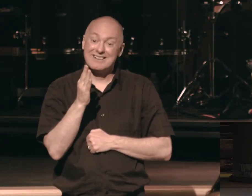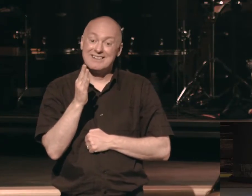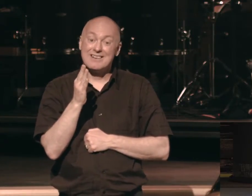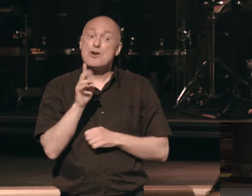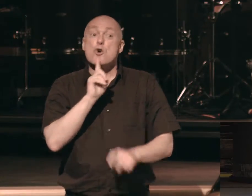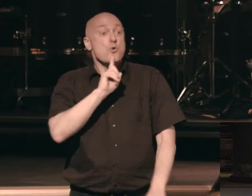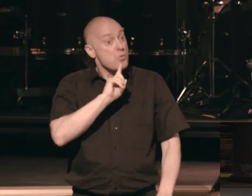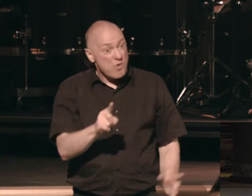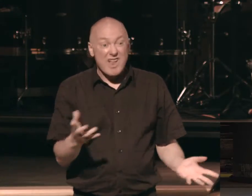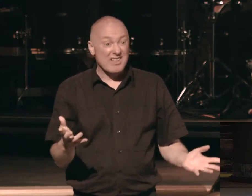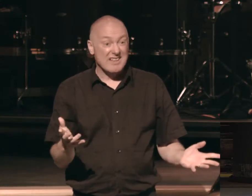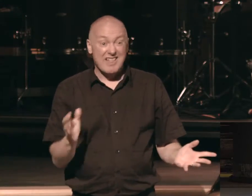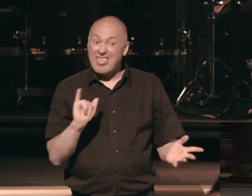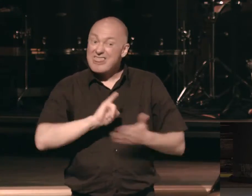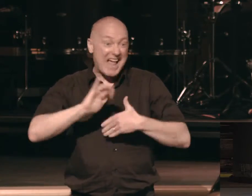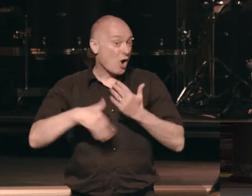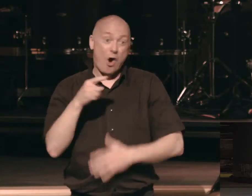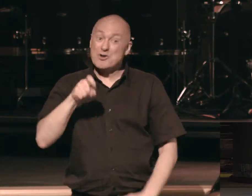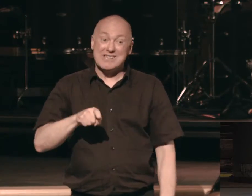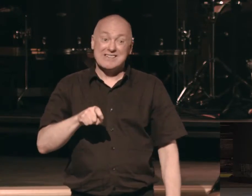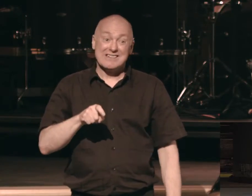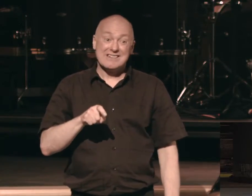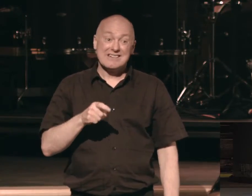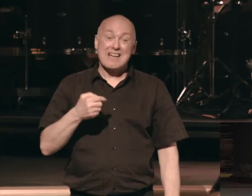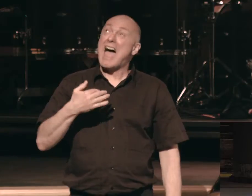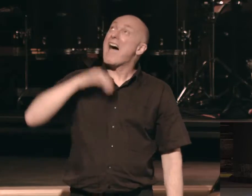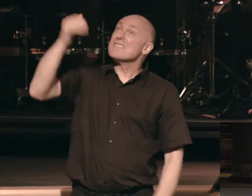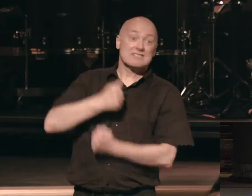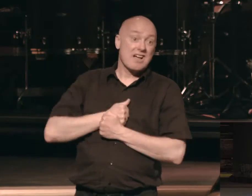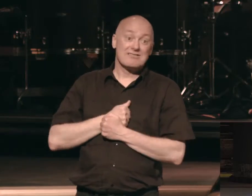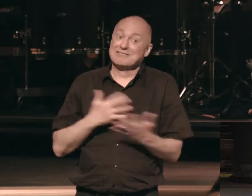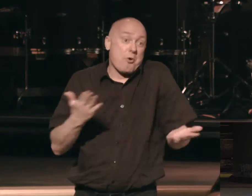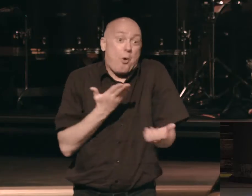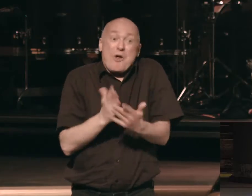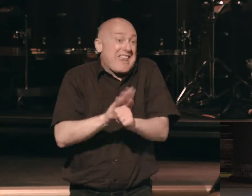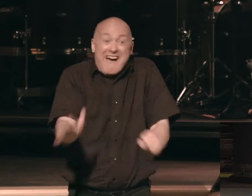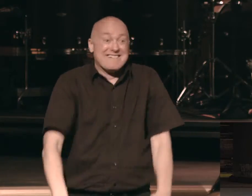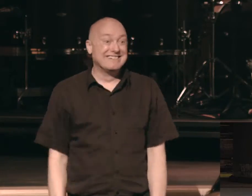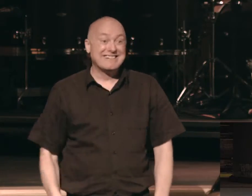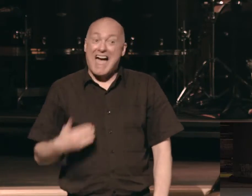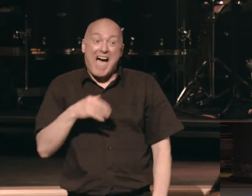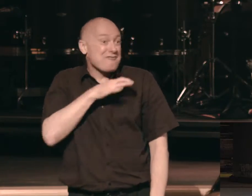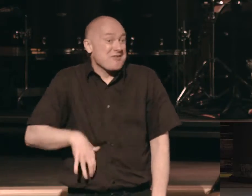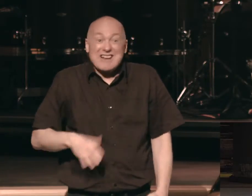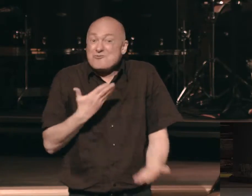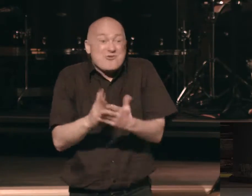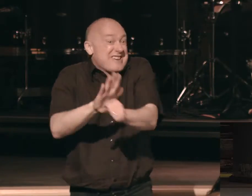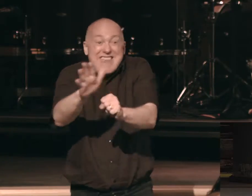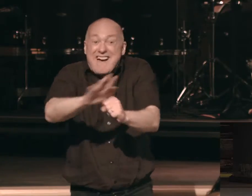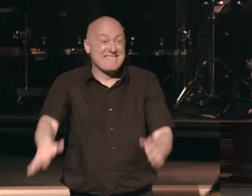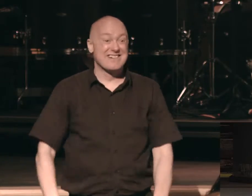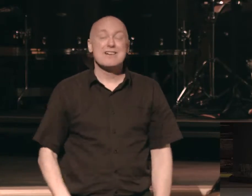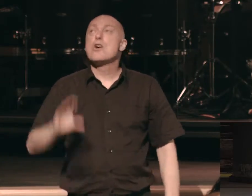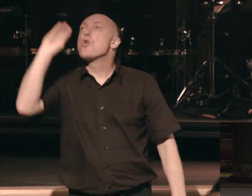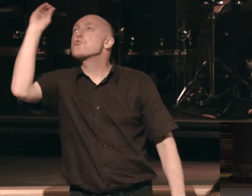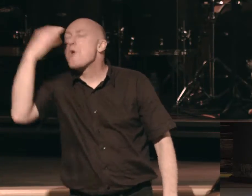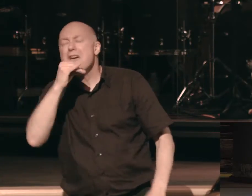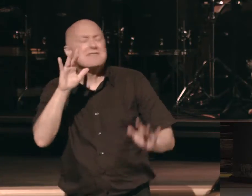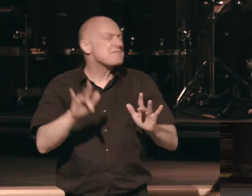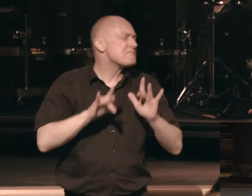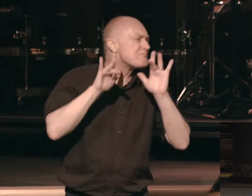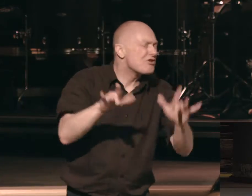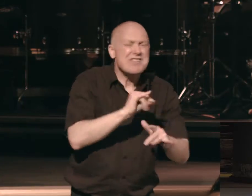God from a heavenly sense, because really, when it comes down to it, it's all you need. And if you got him, you're good, all right? If you got Christ, you're